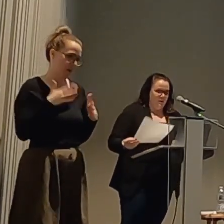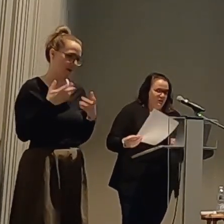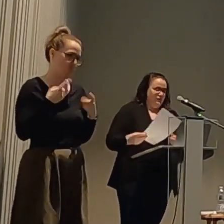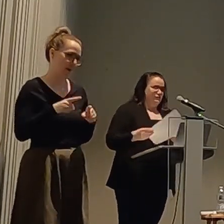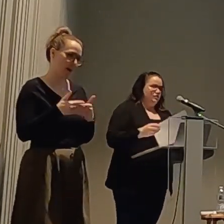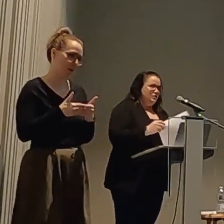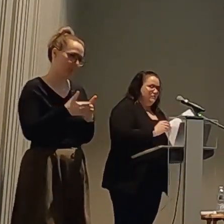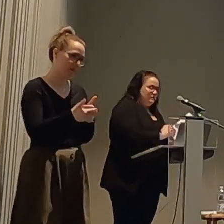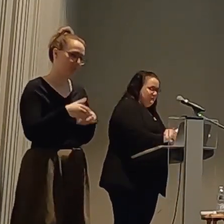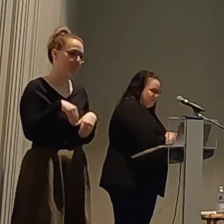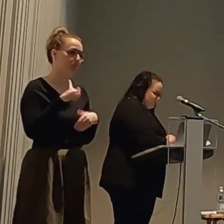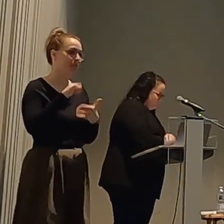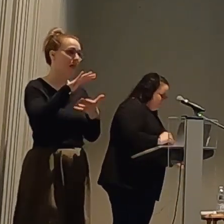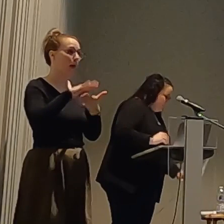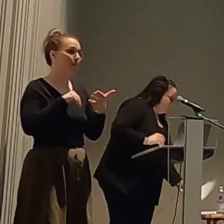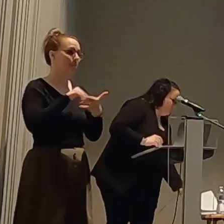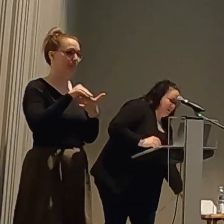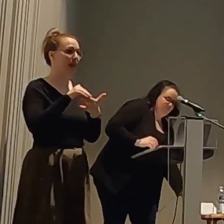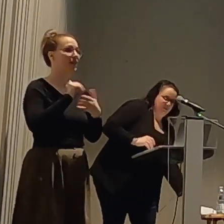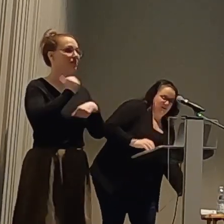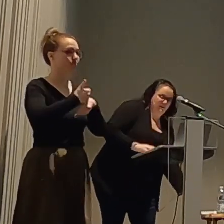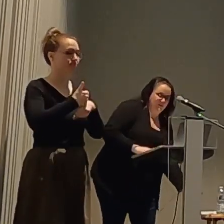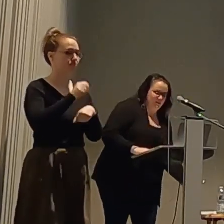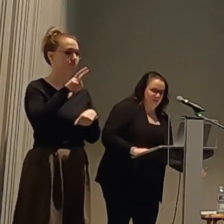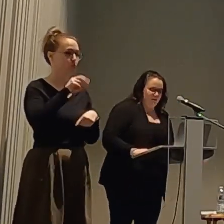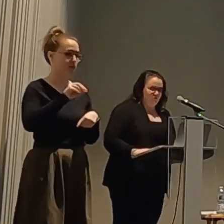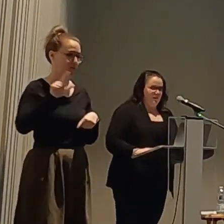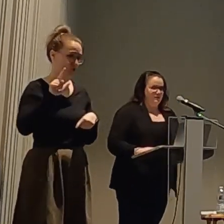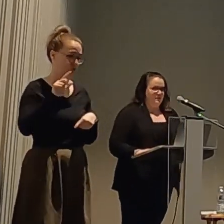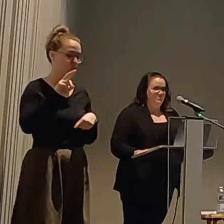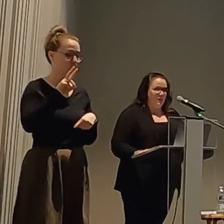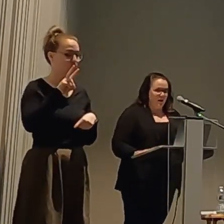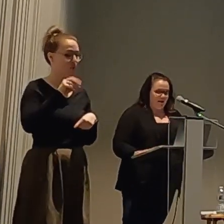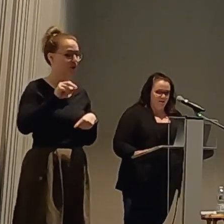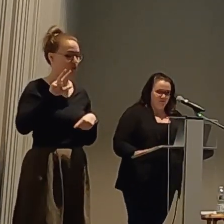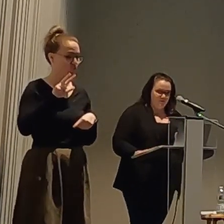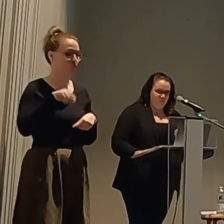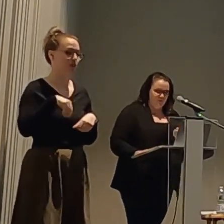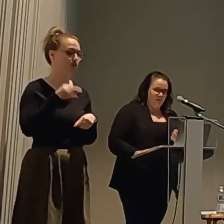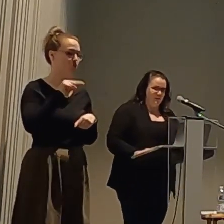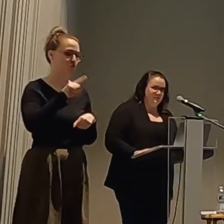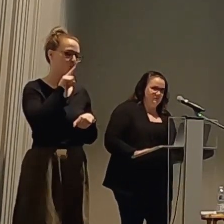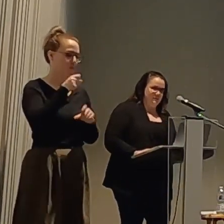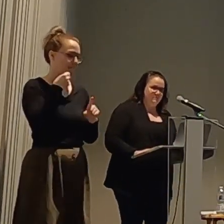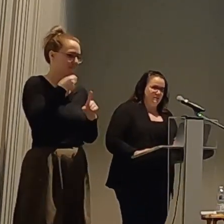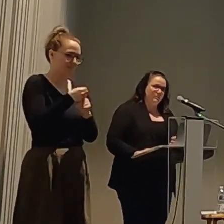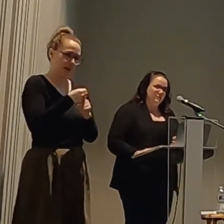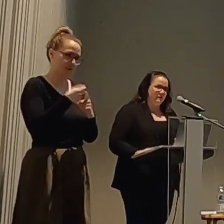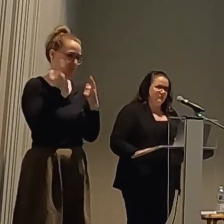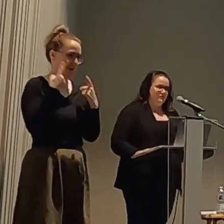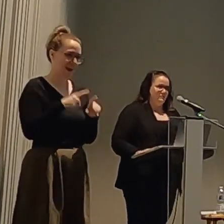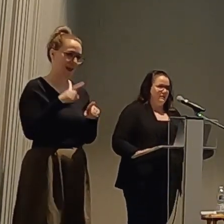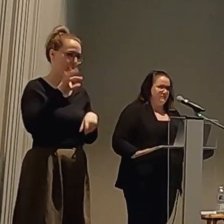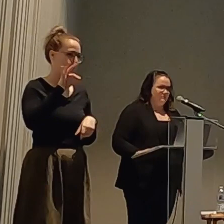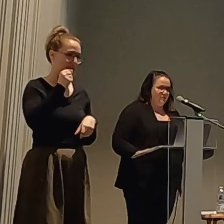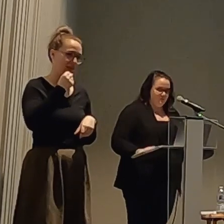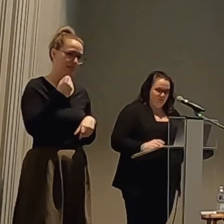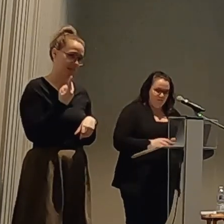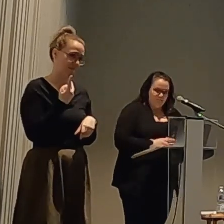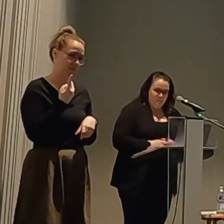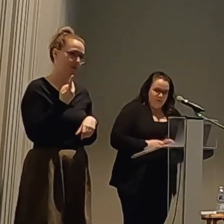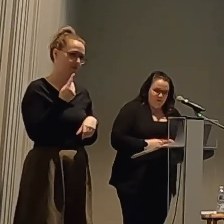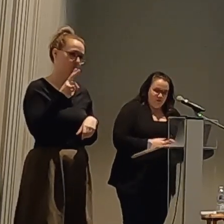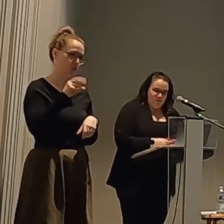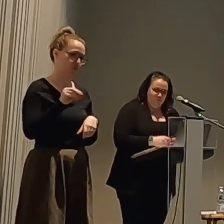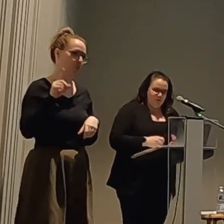2003. So she was incredibly affected by the events of September 11th,